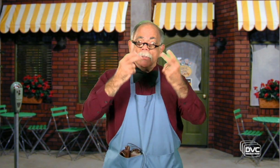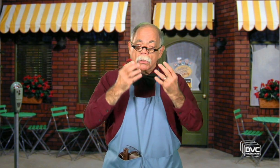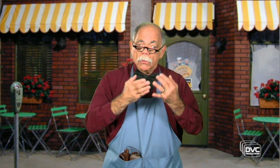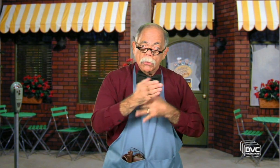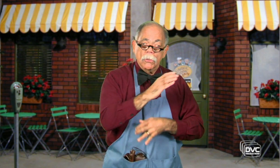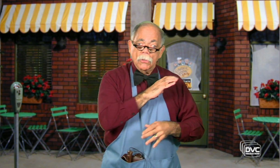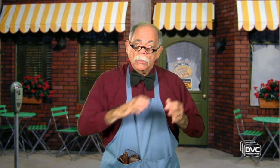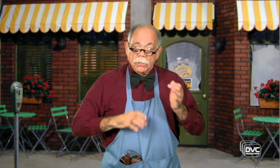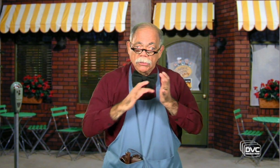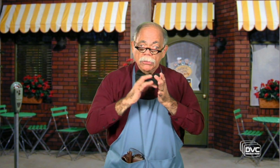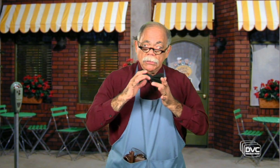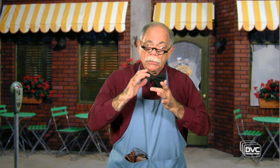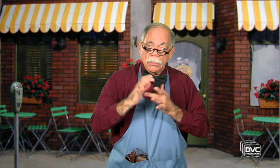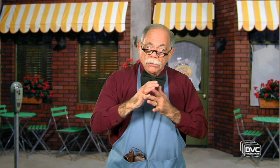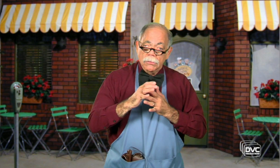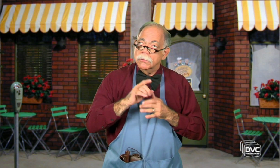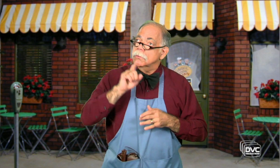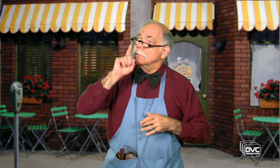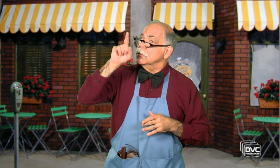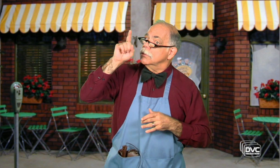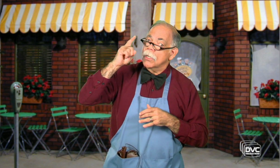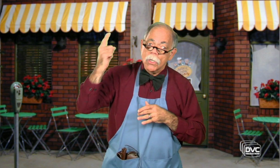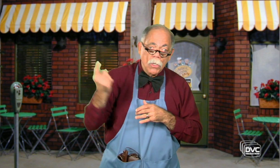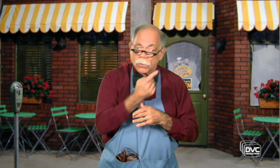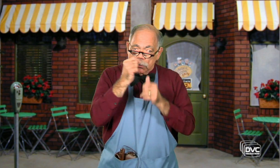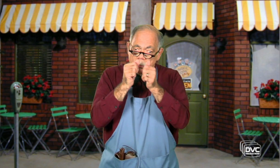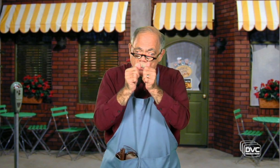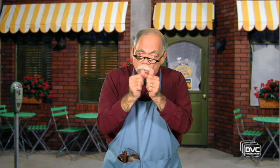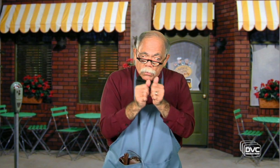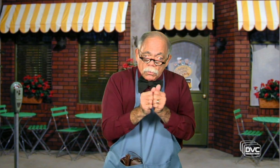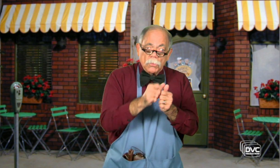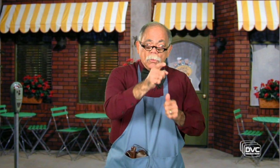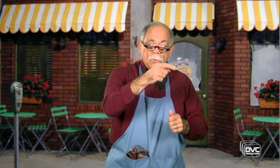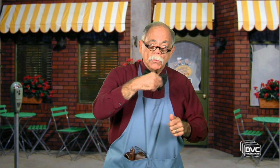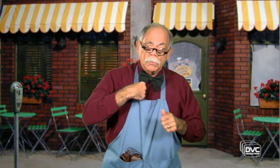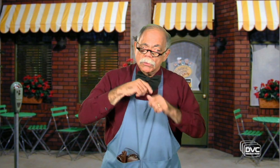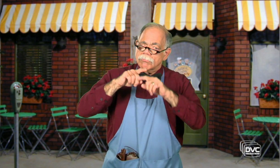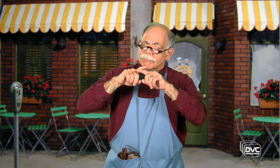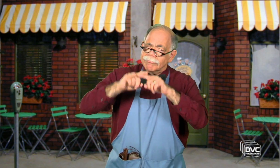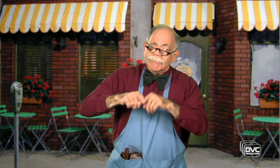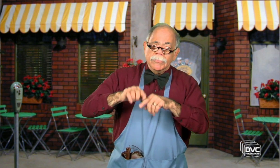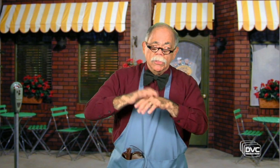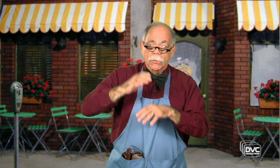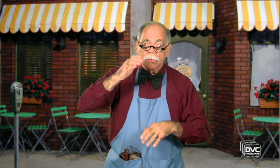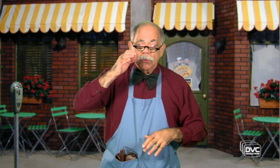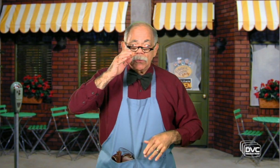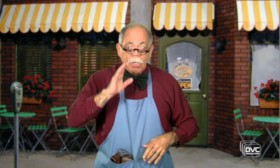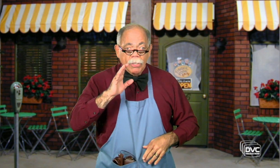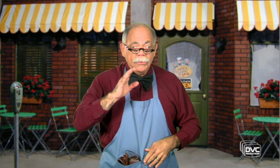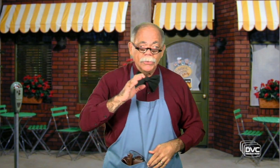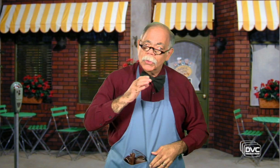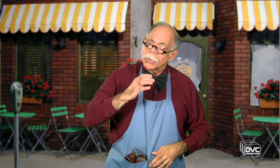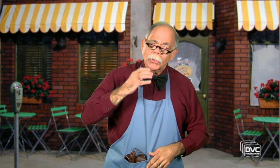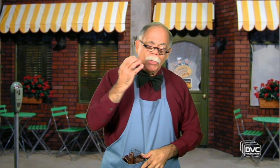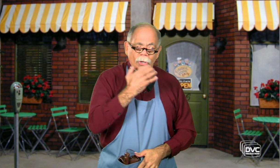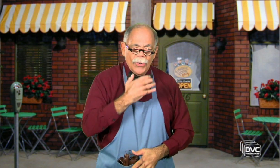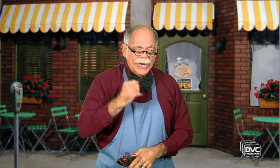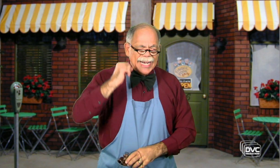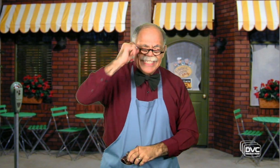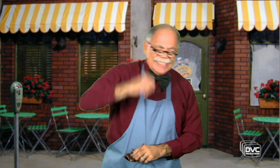can have victory through Christ Jesus. He's always with us. We can depend on God. Wow,